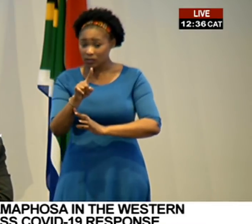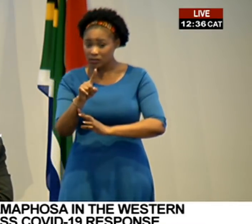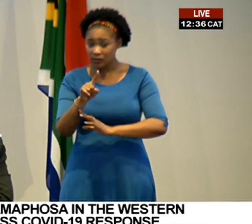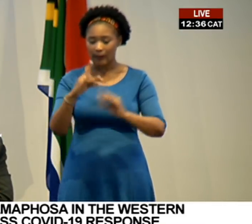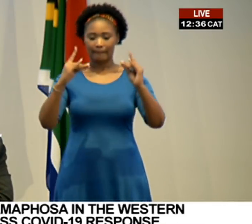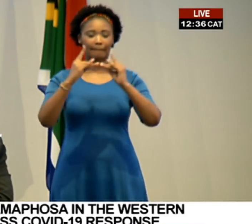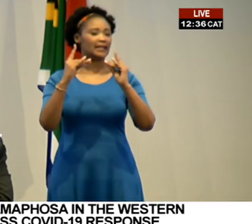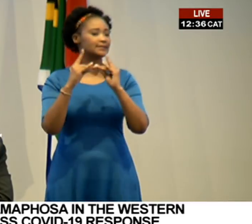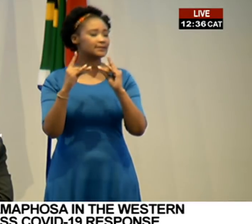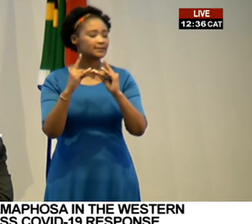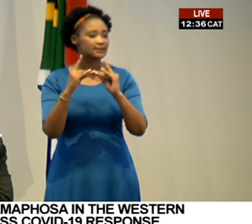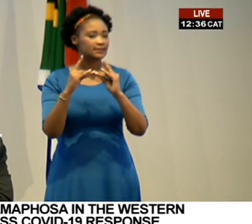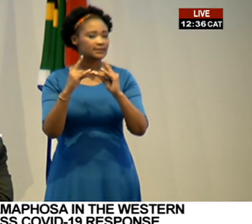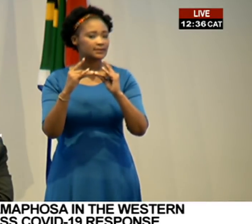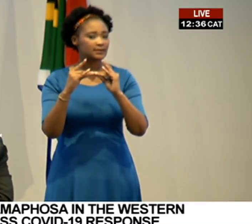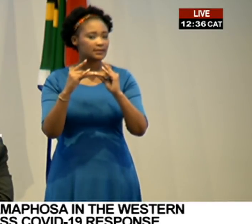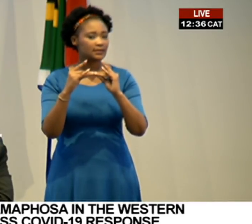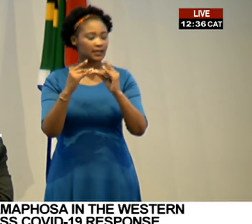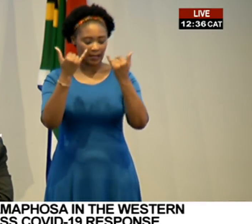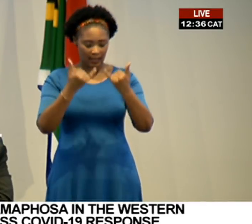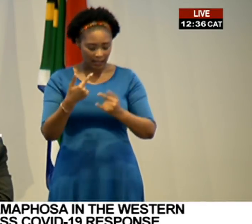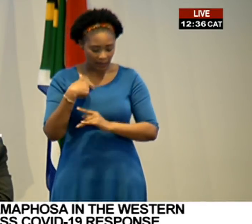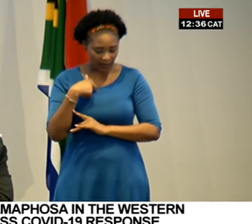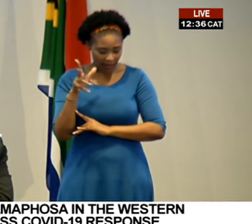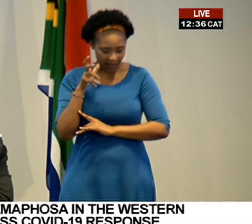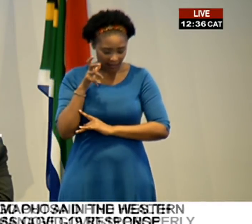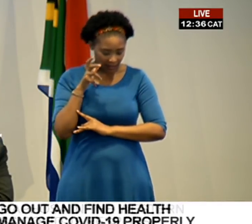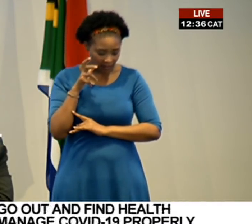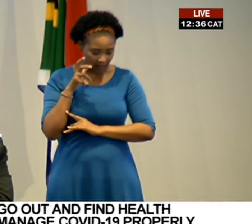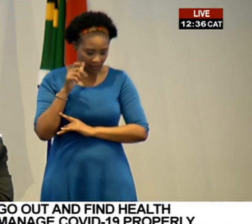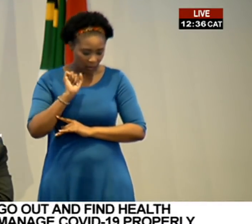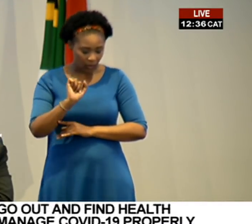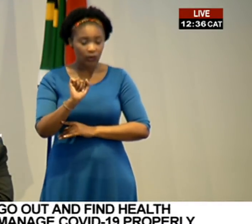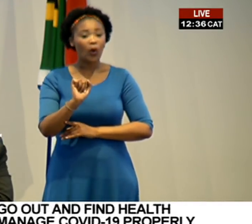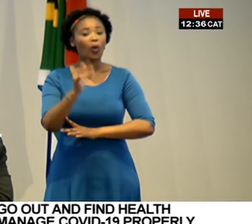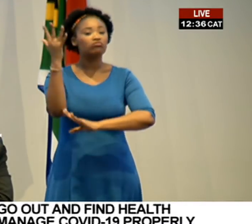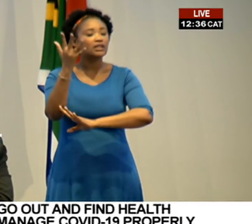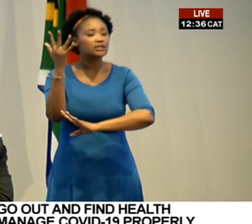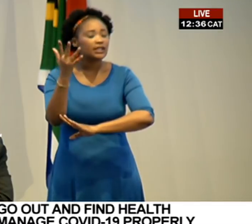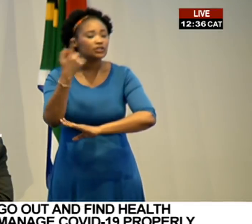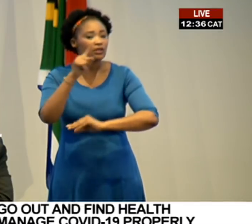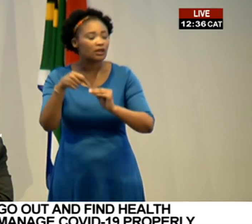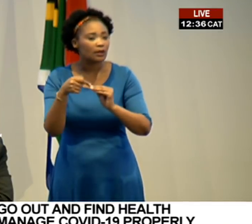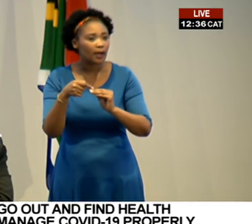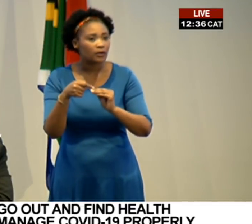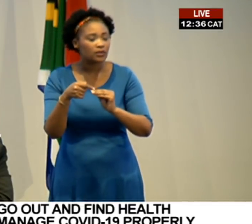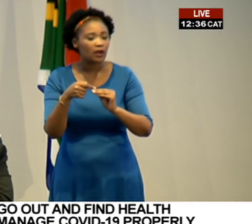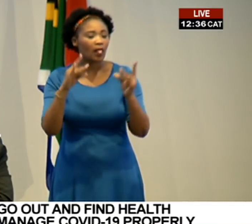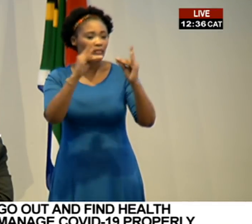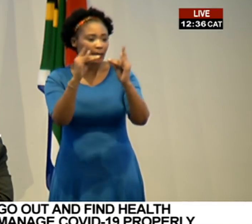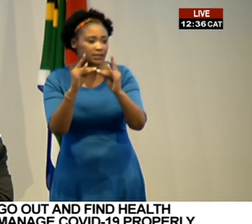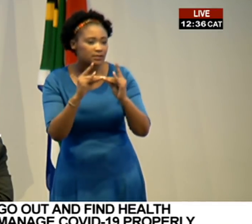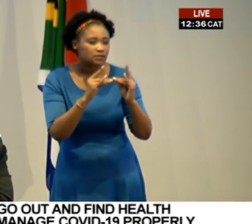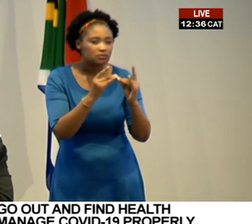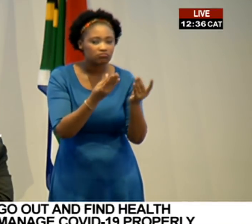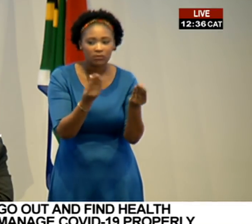beds. Now, I've heard your account in your presentation about the number of